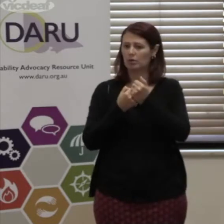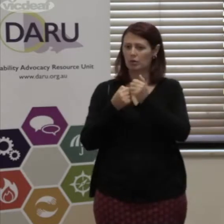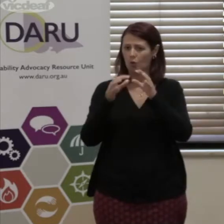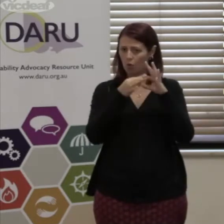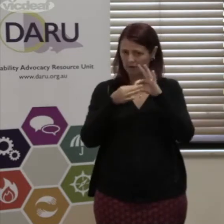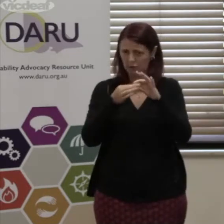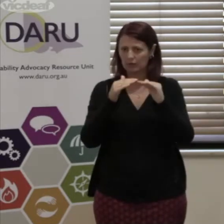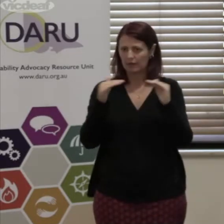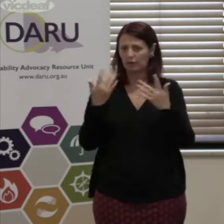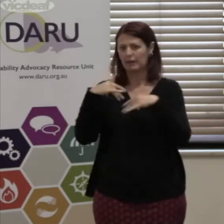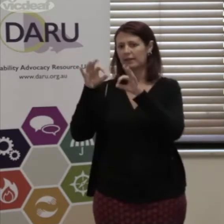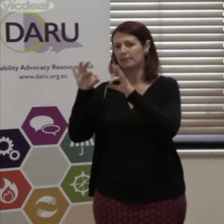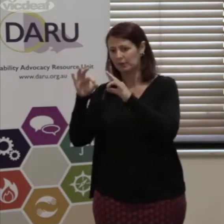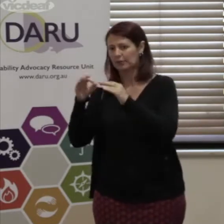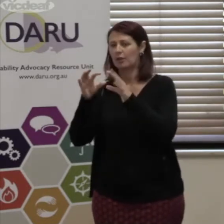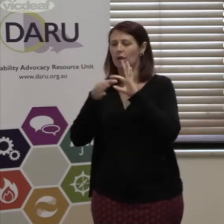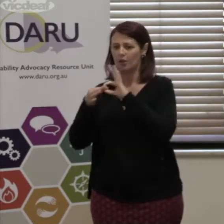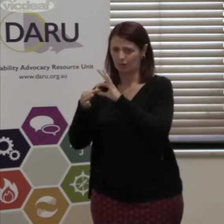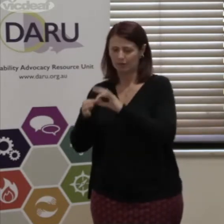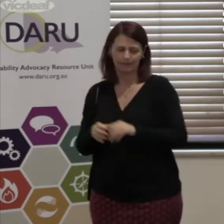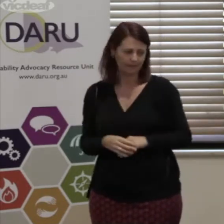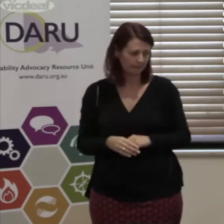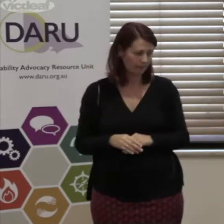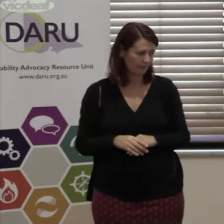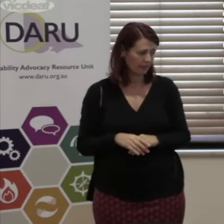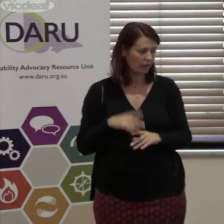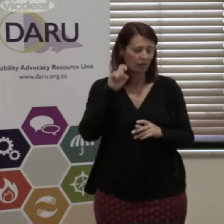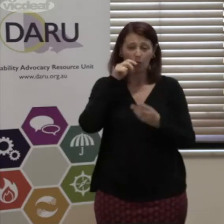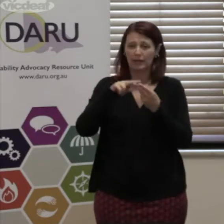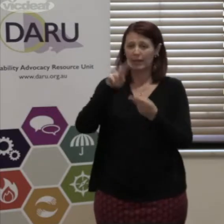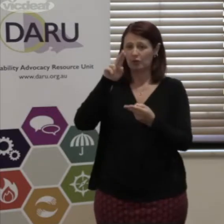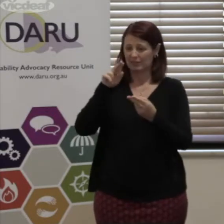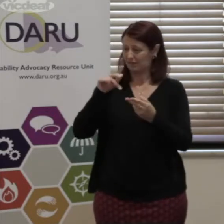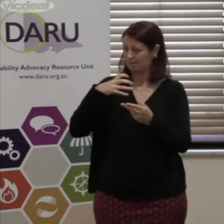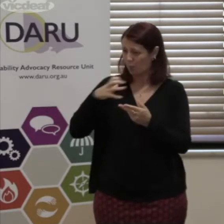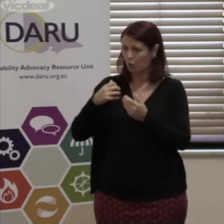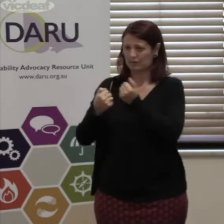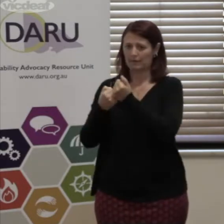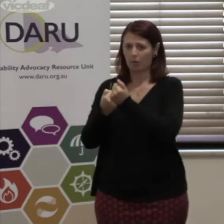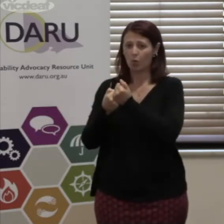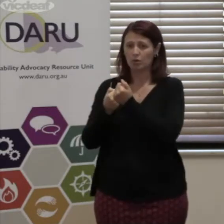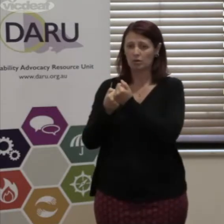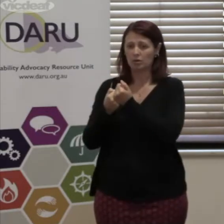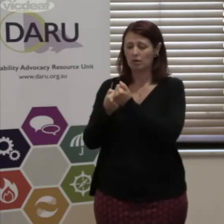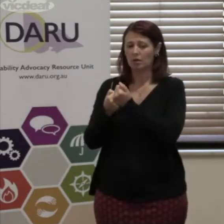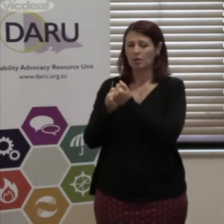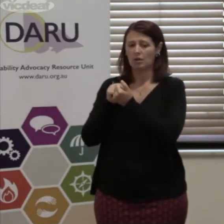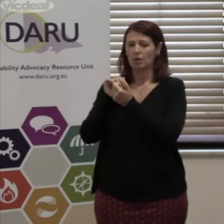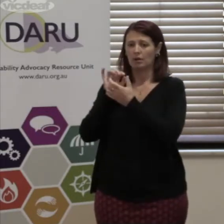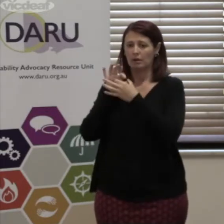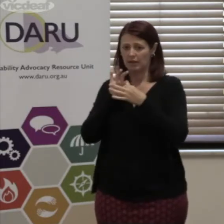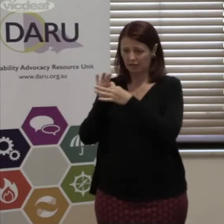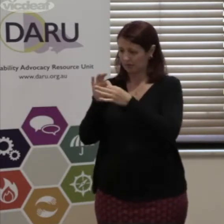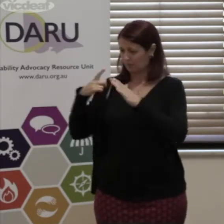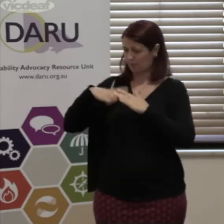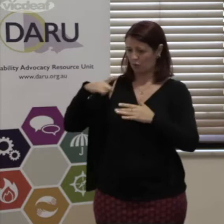coordination. The other thing is they're expecting an increase in the need for support coordination, and they're particularly seeing an increase in the need